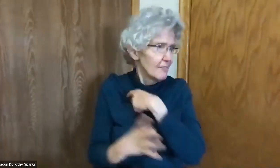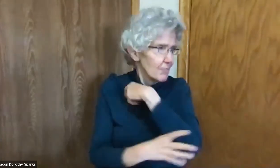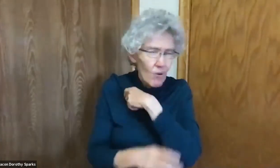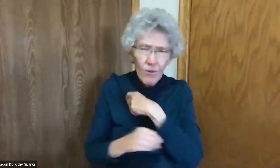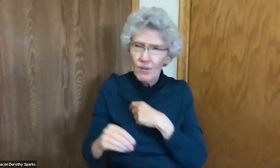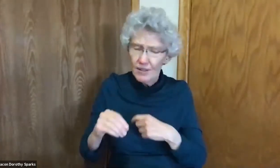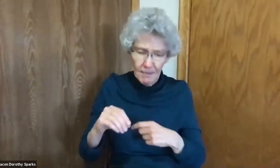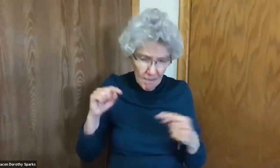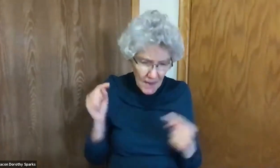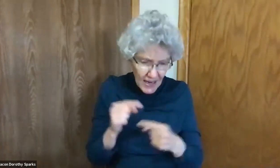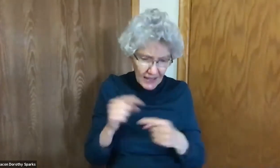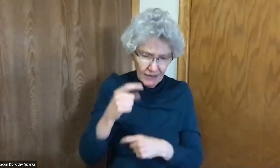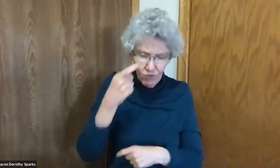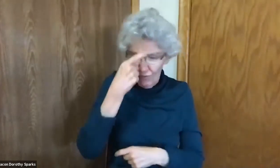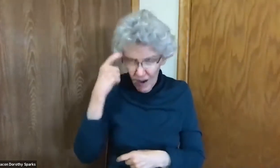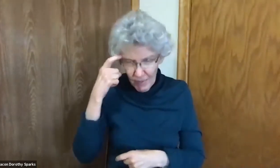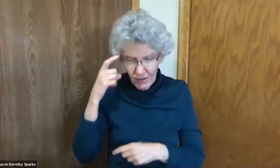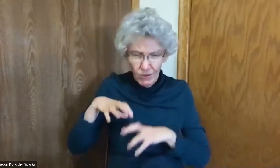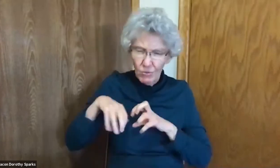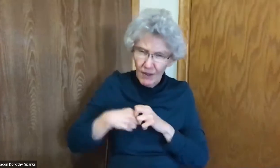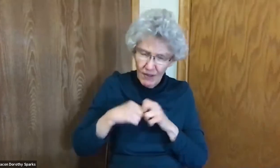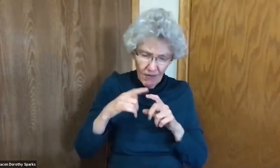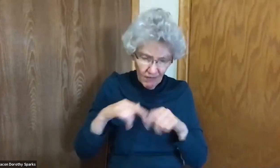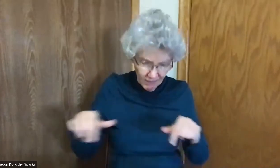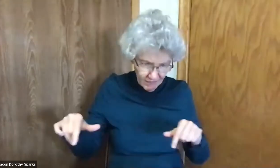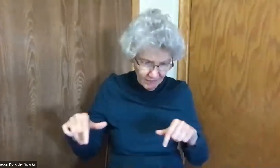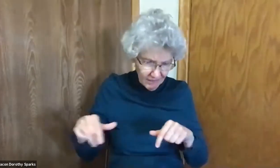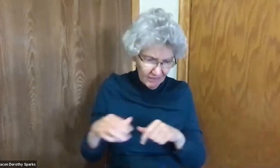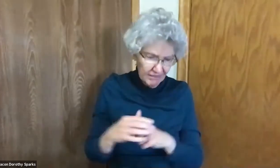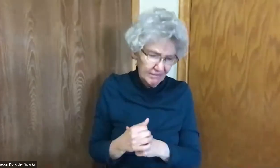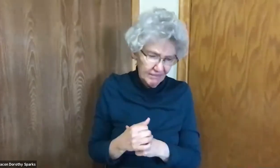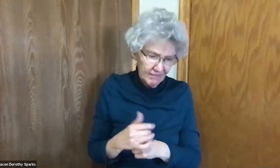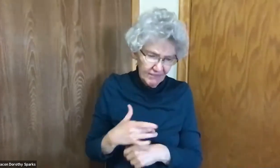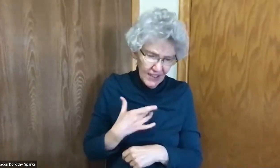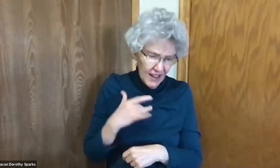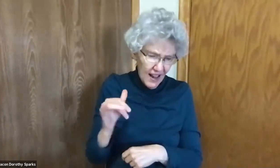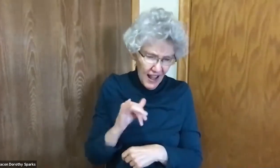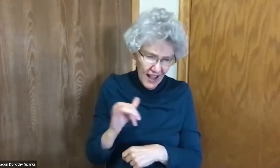Many people experience poverty, pain, trauma, and grief.